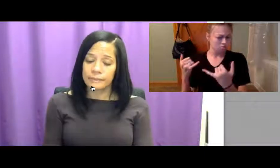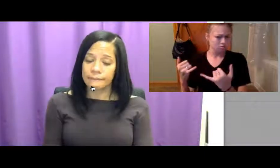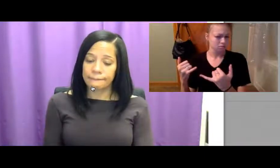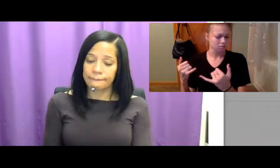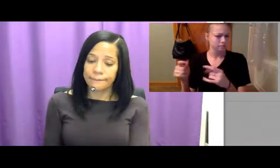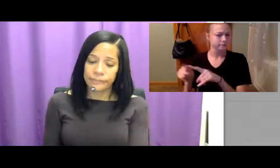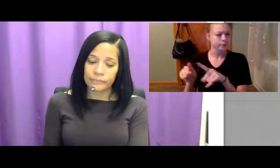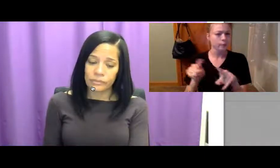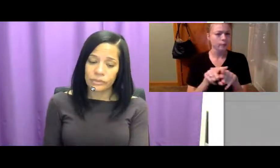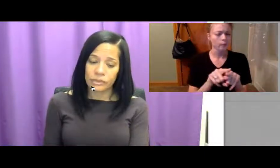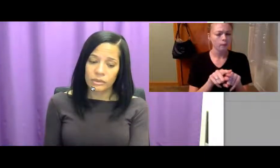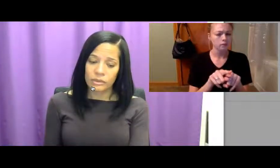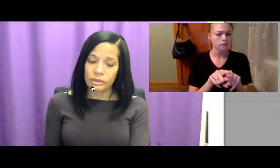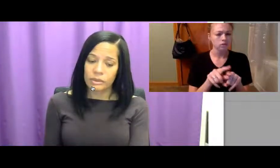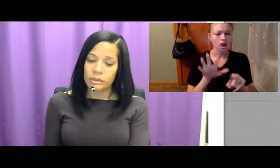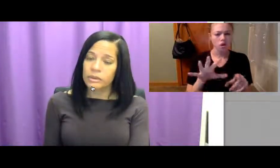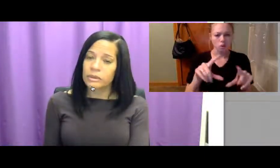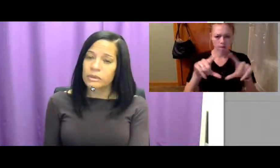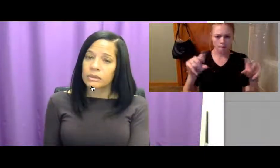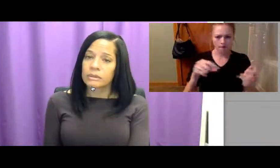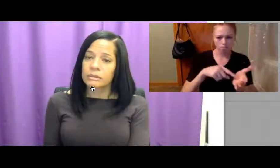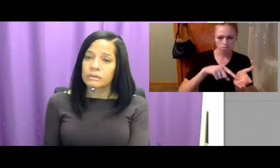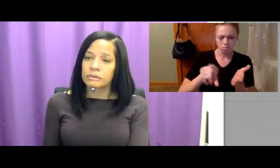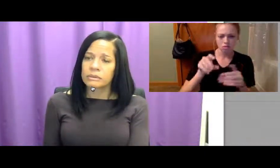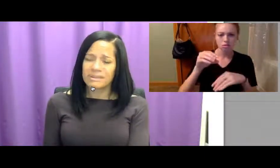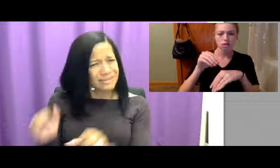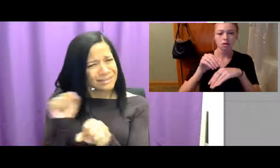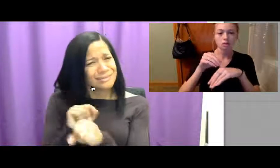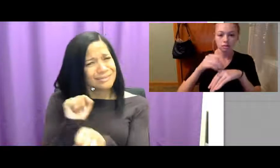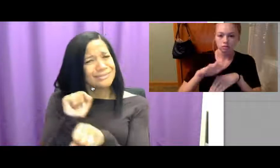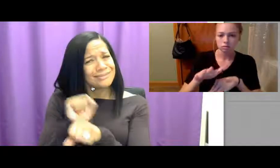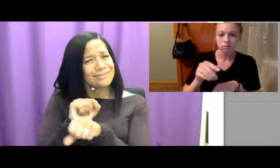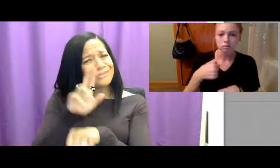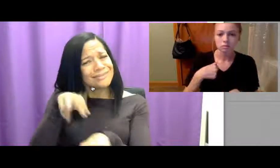also, I'm wondering, have you been turning in your pay stubs?